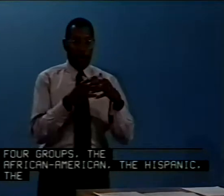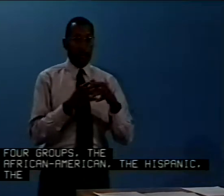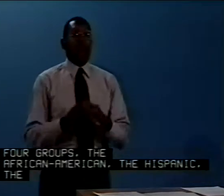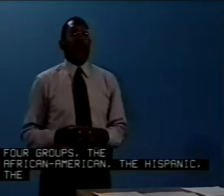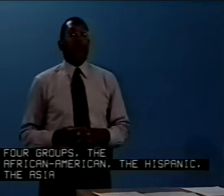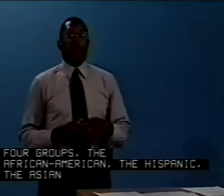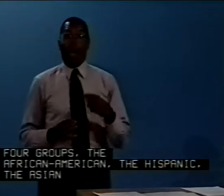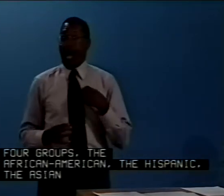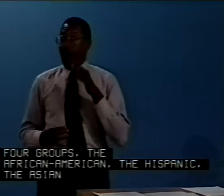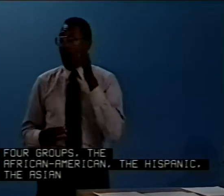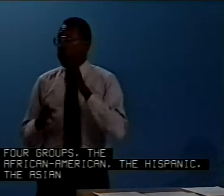and the Native American.